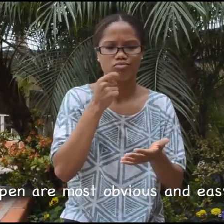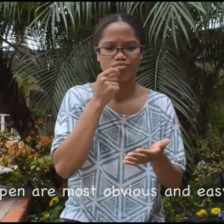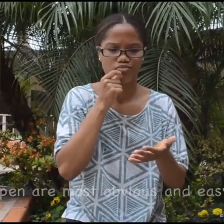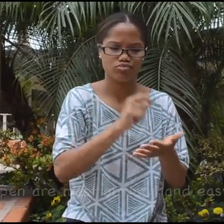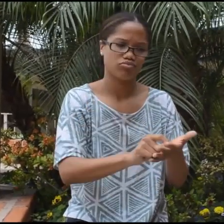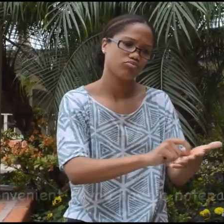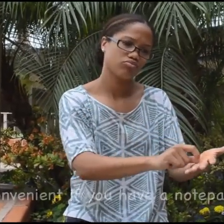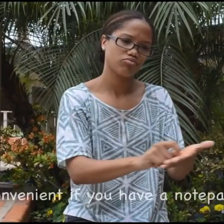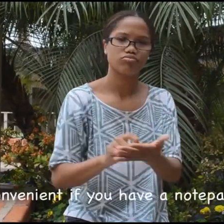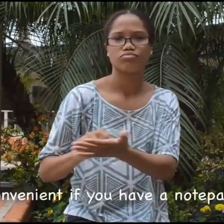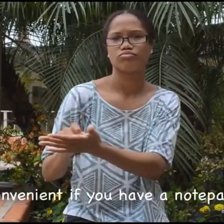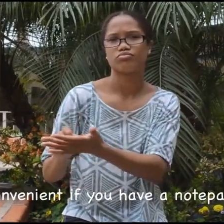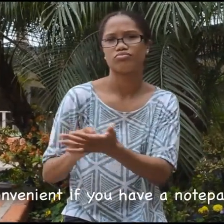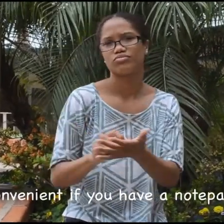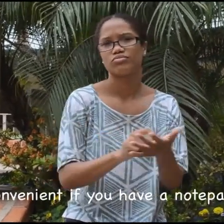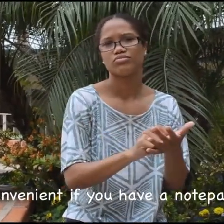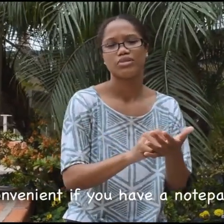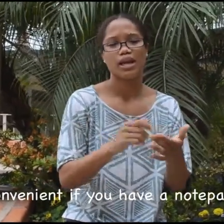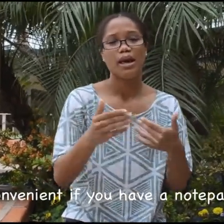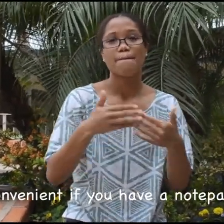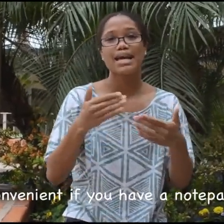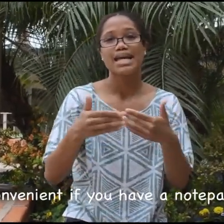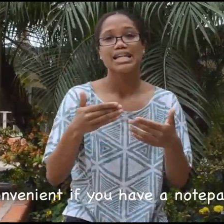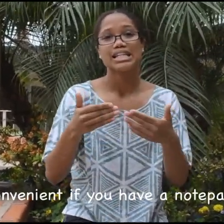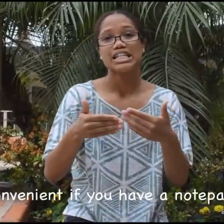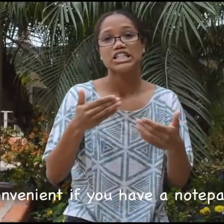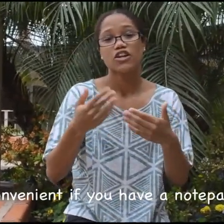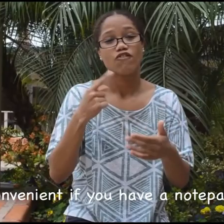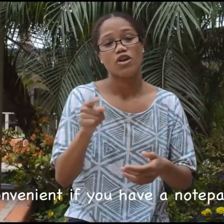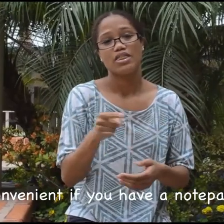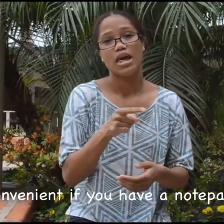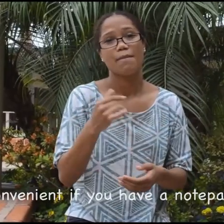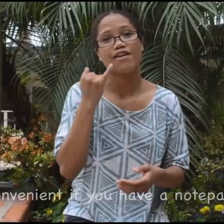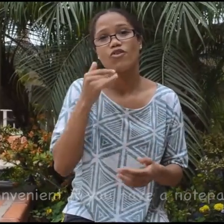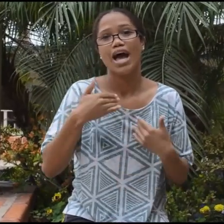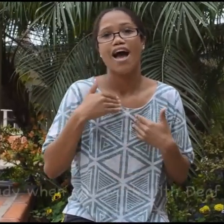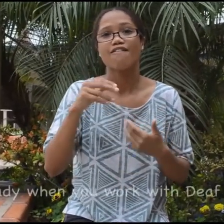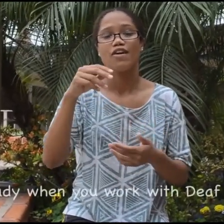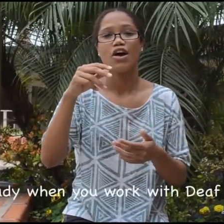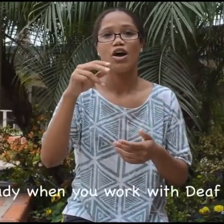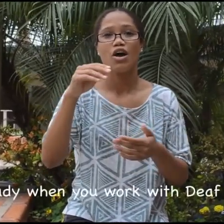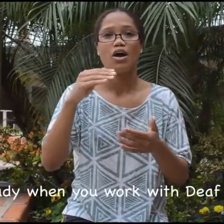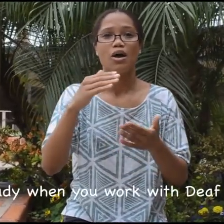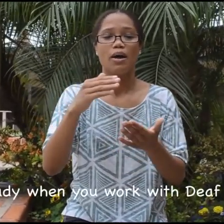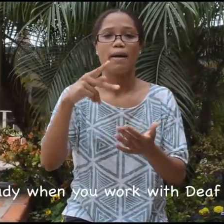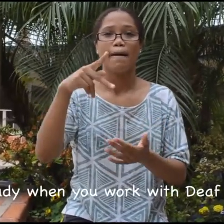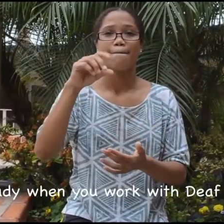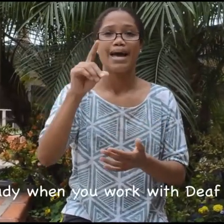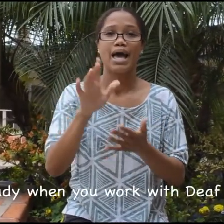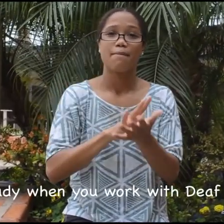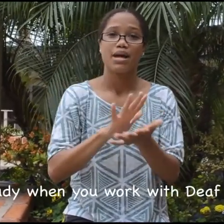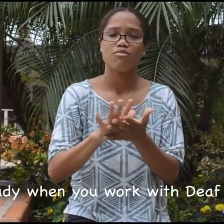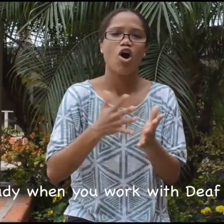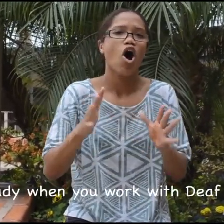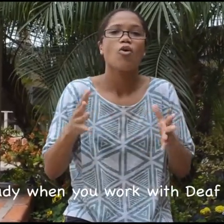easy to use. It's convenient if you have a notepad and a pen ready when you work with deaf